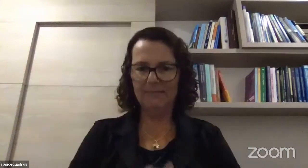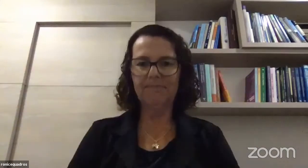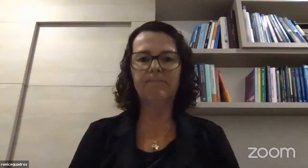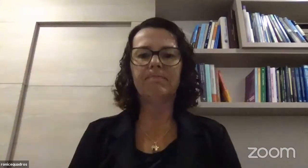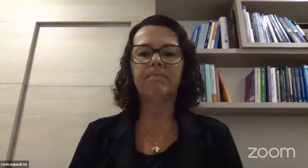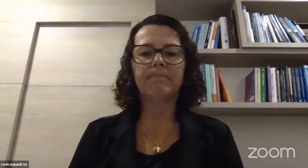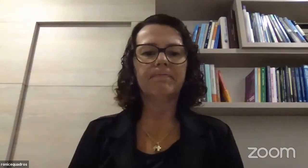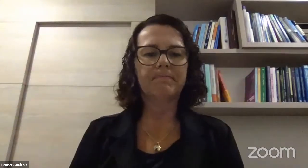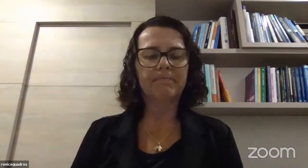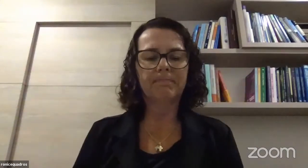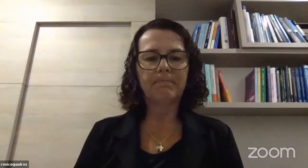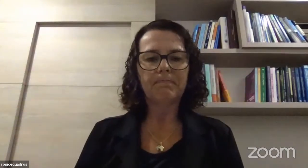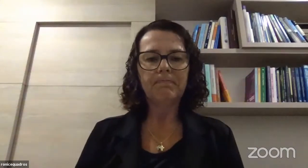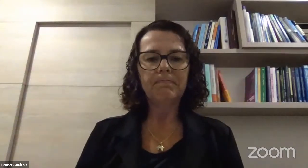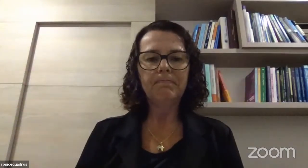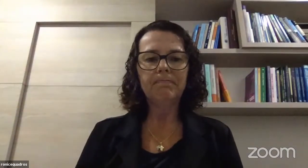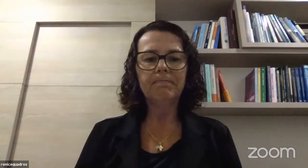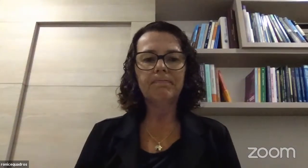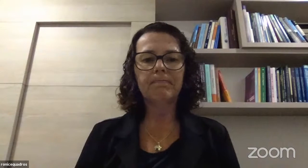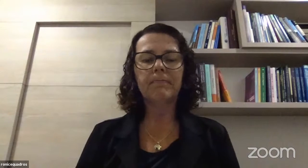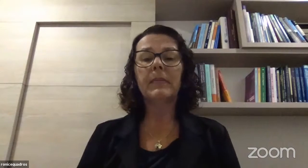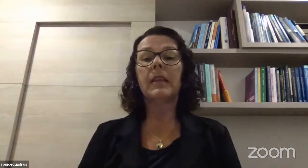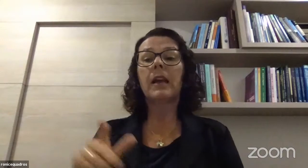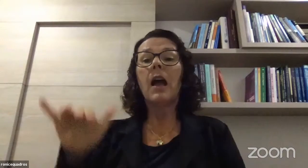our way, including them in that process.